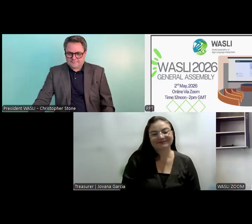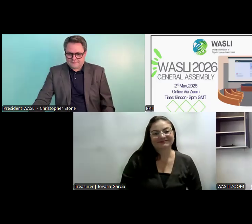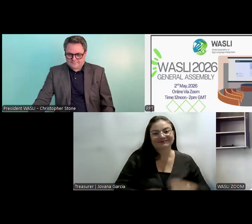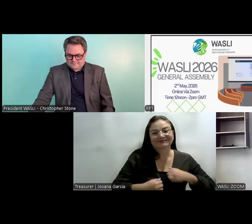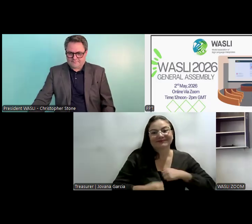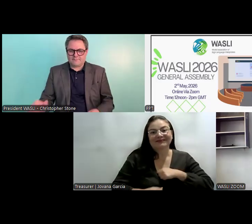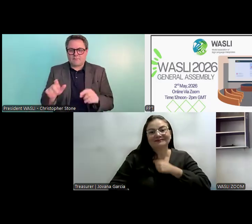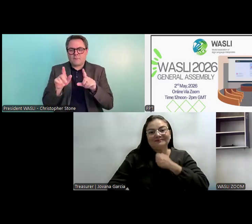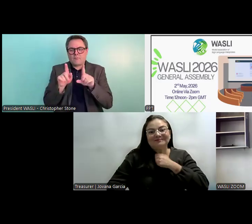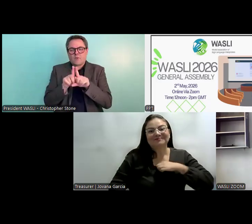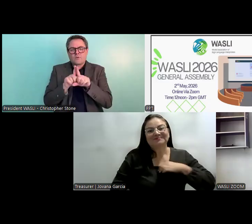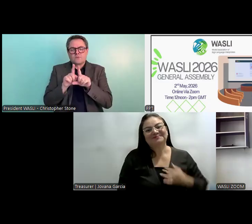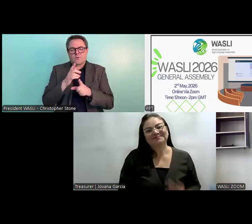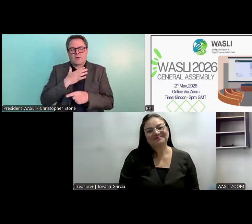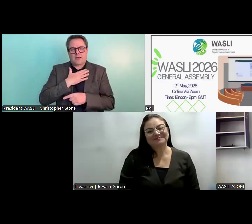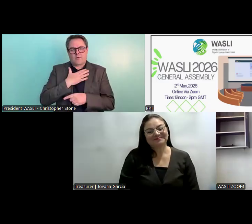Hello.